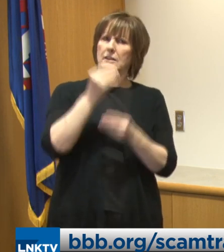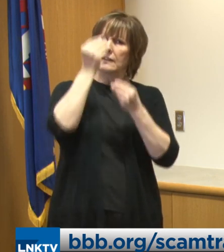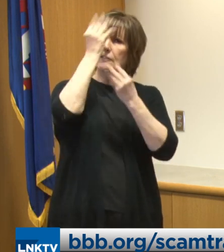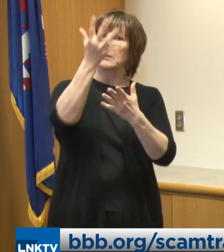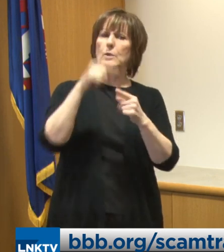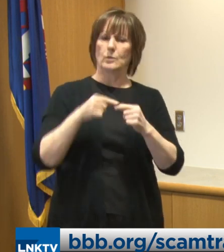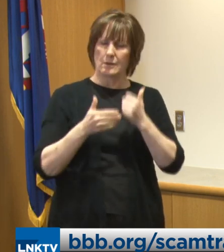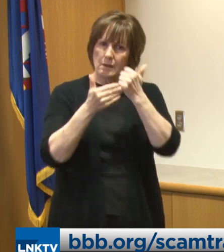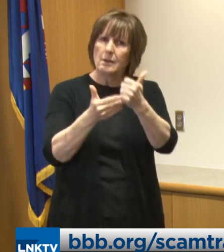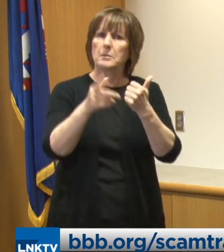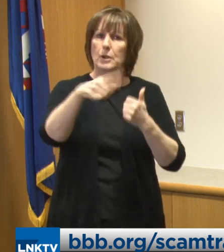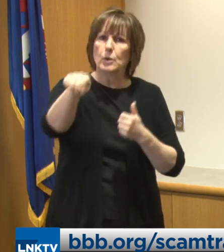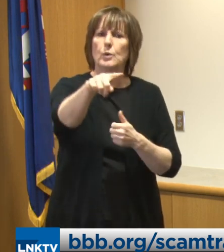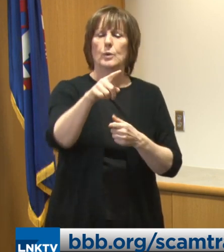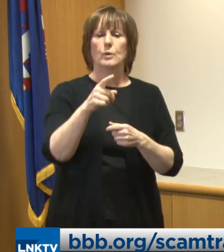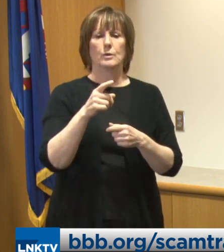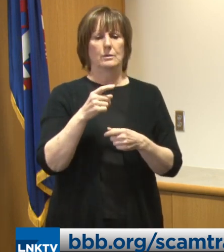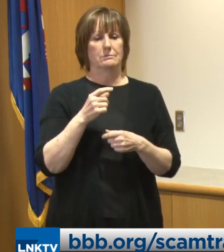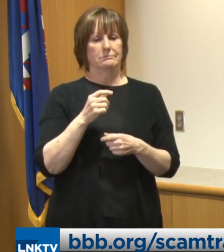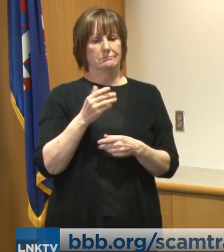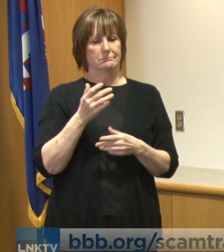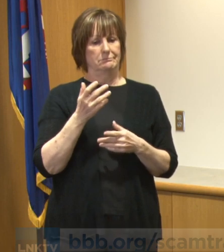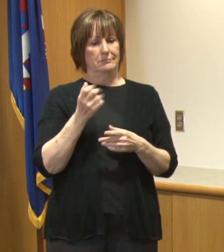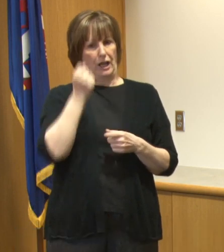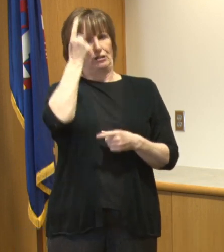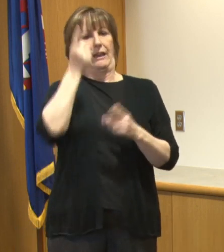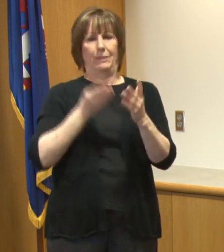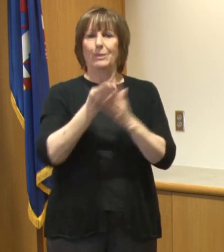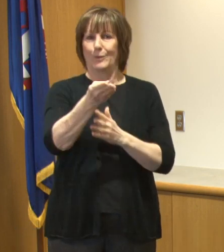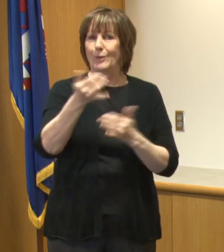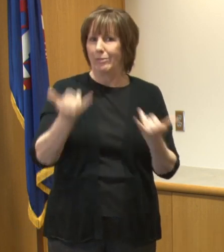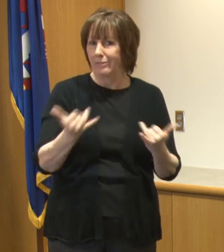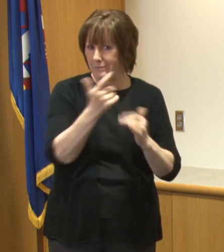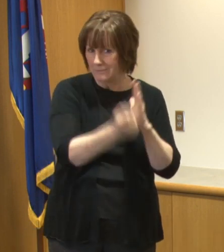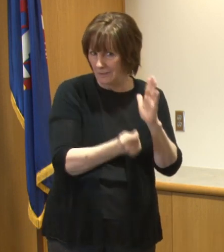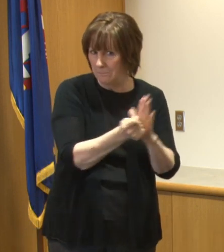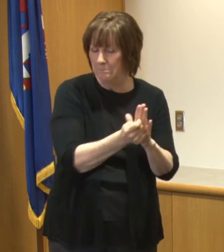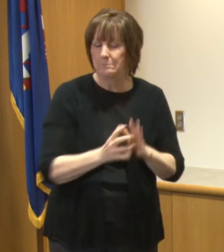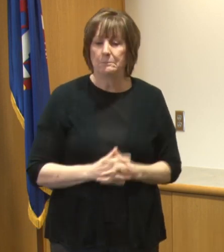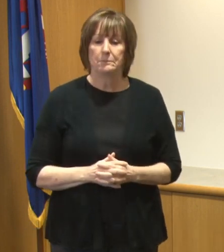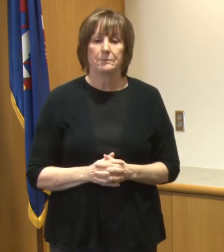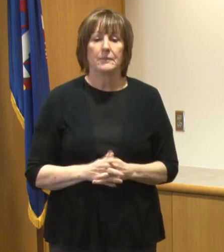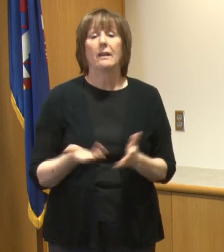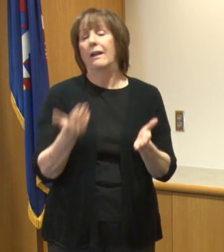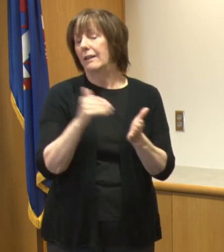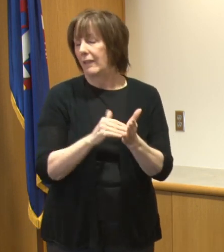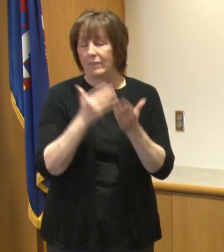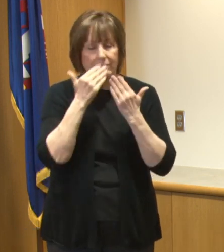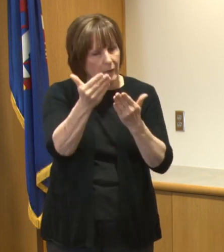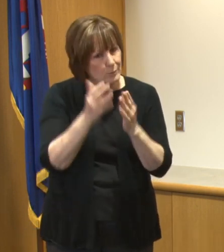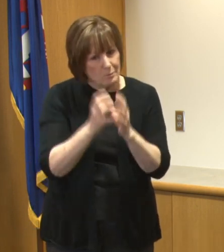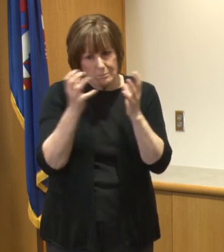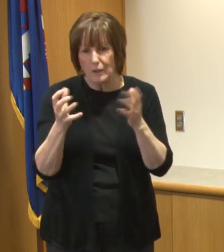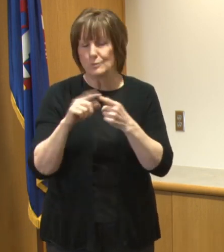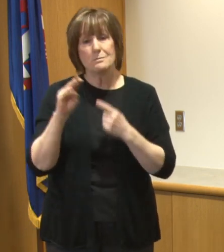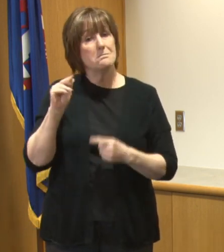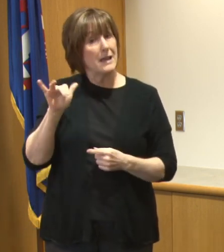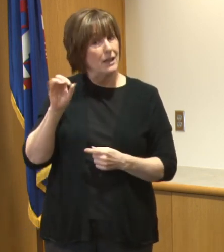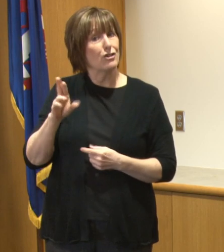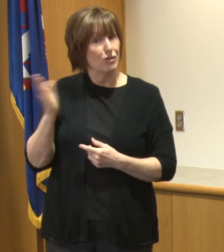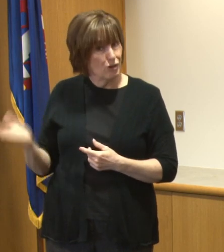designed to help people manage through this a day at a time. So with that, again, thank you so much to the